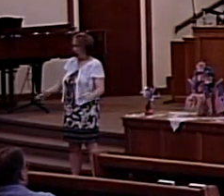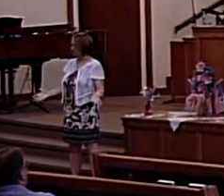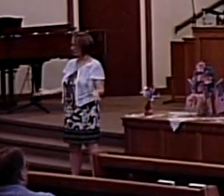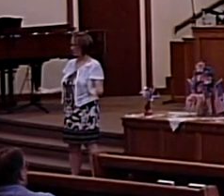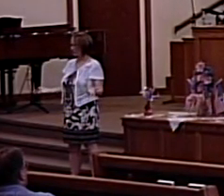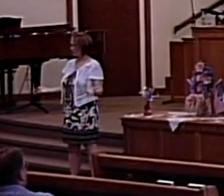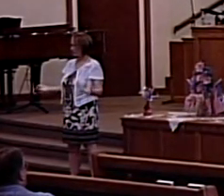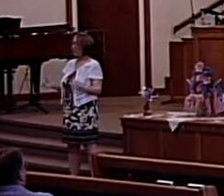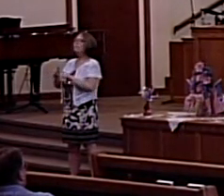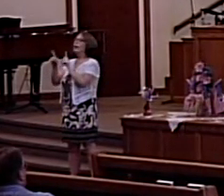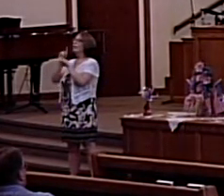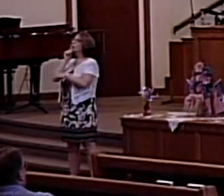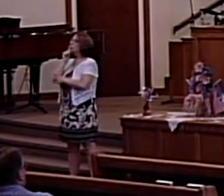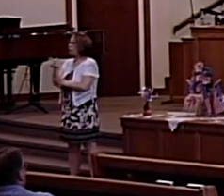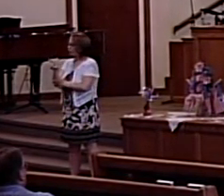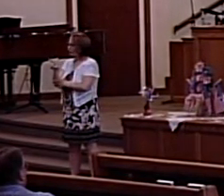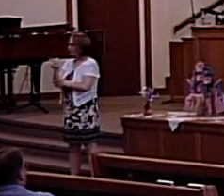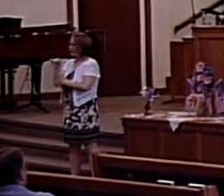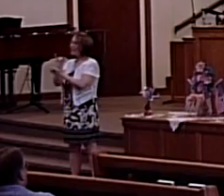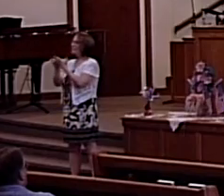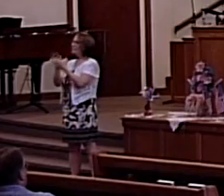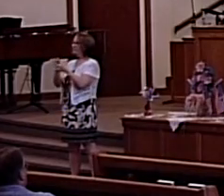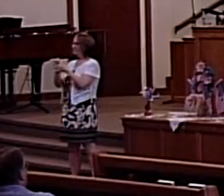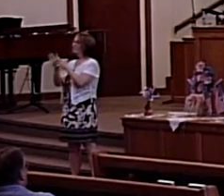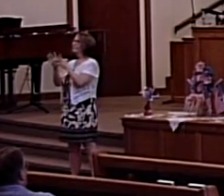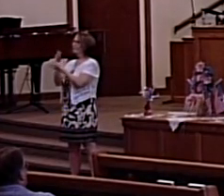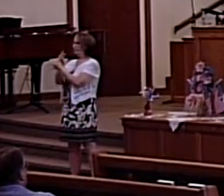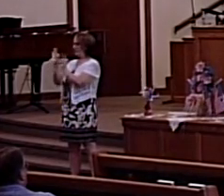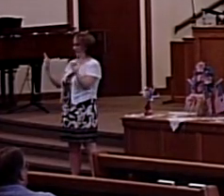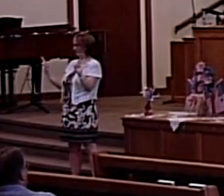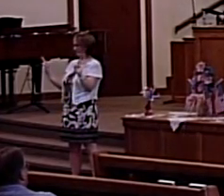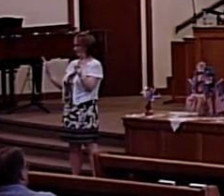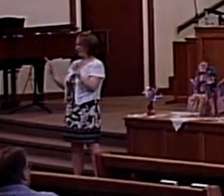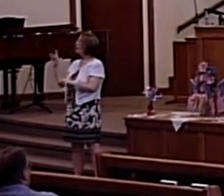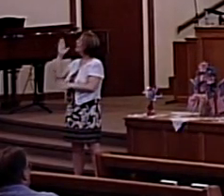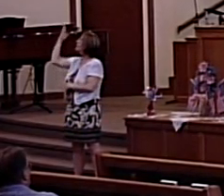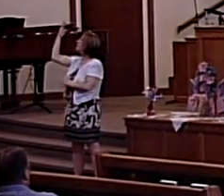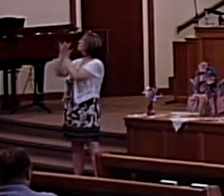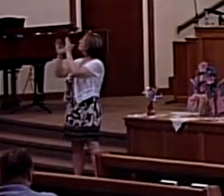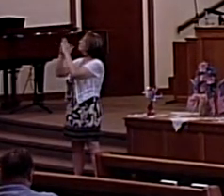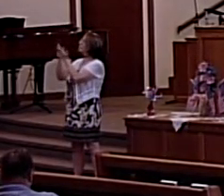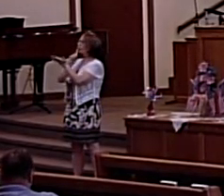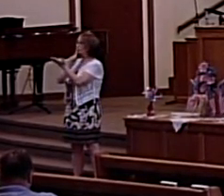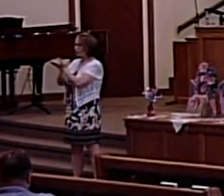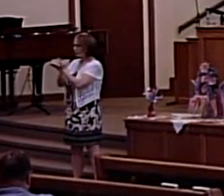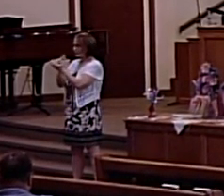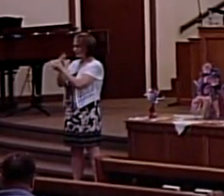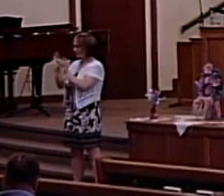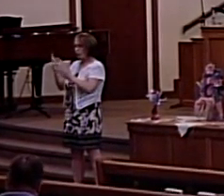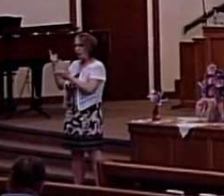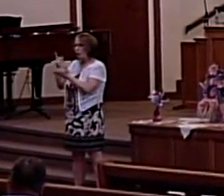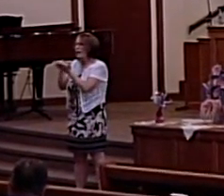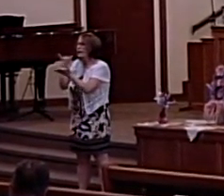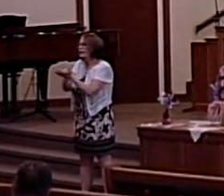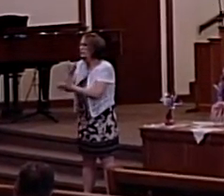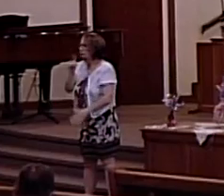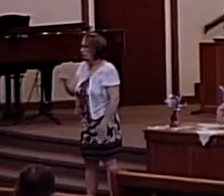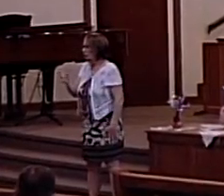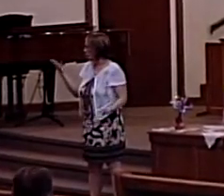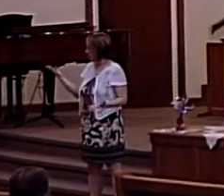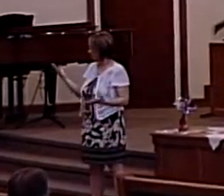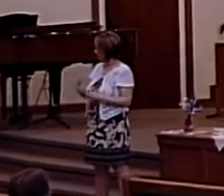the truth is what sets us free. The truth is what sets us free. What is the truth?